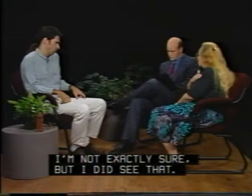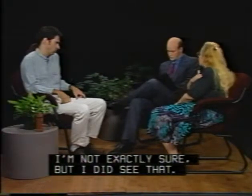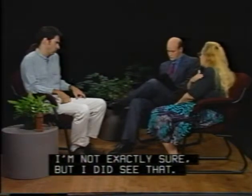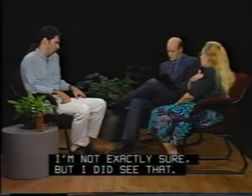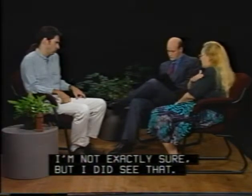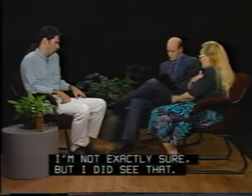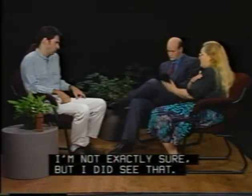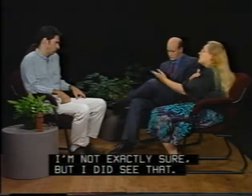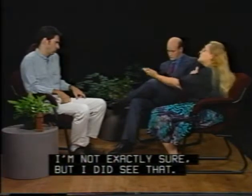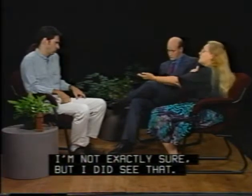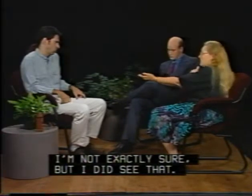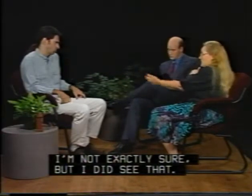see that.